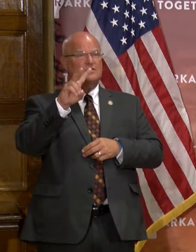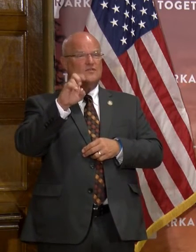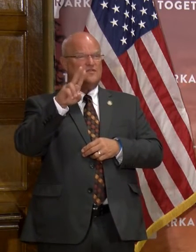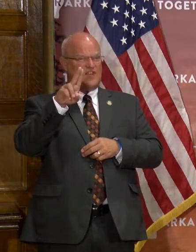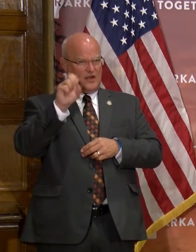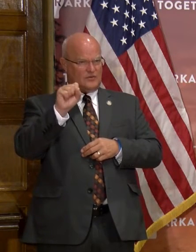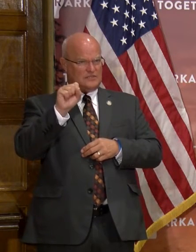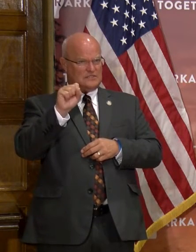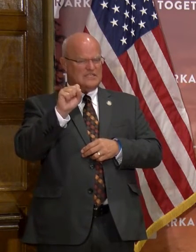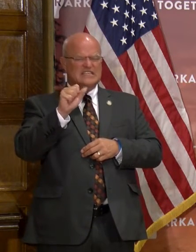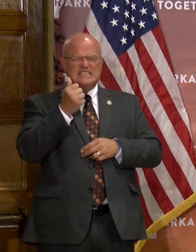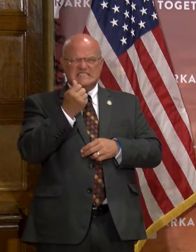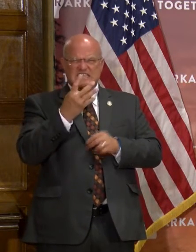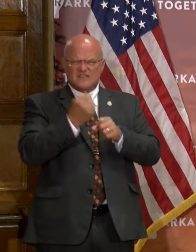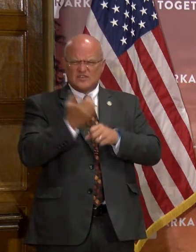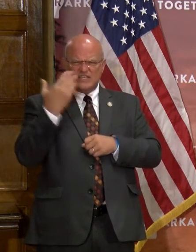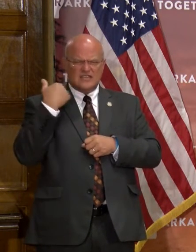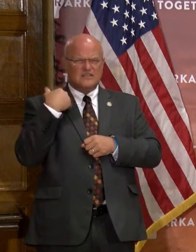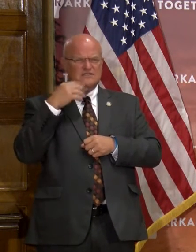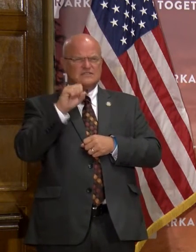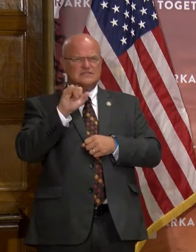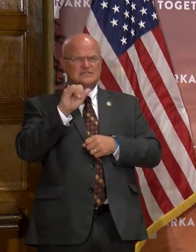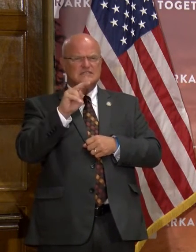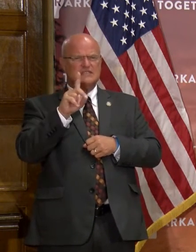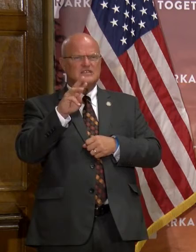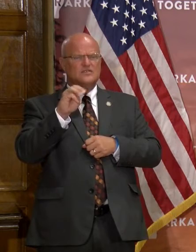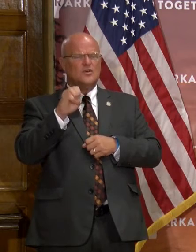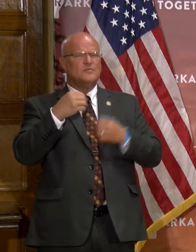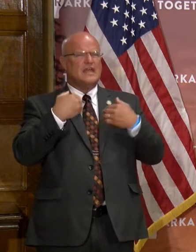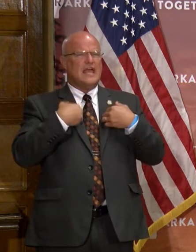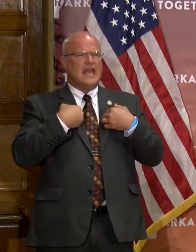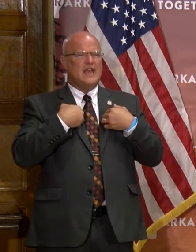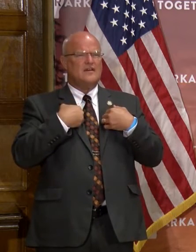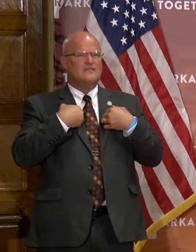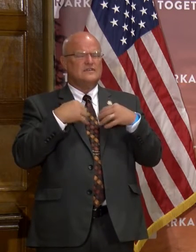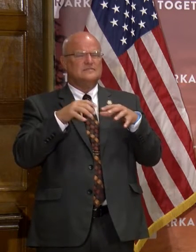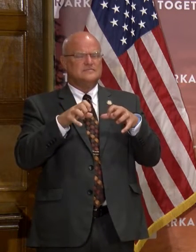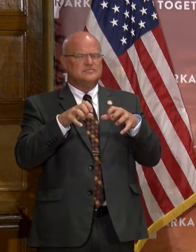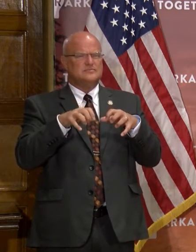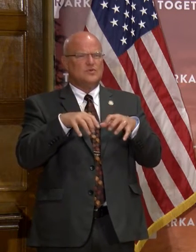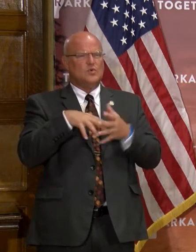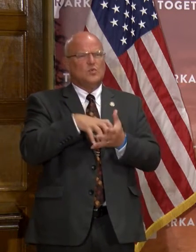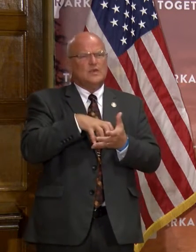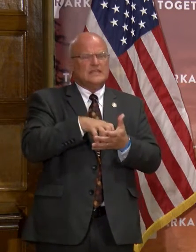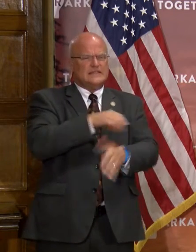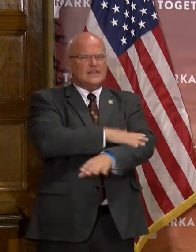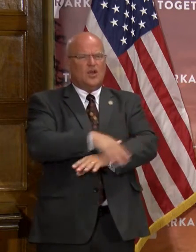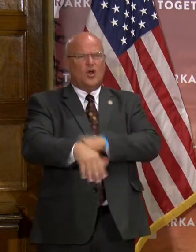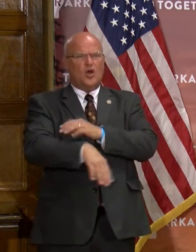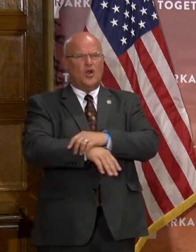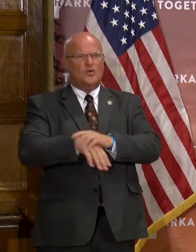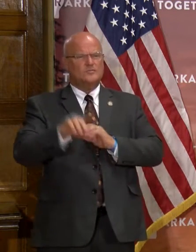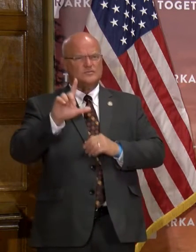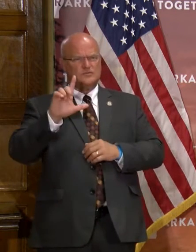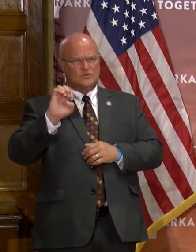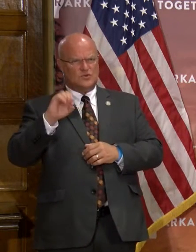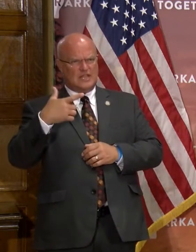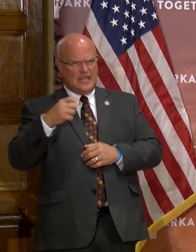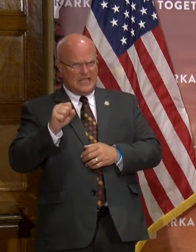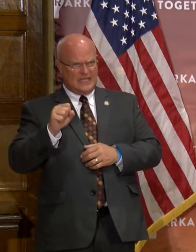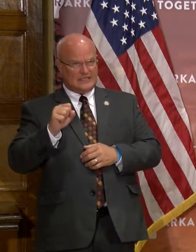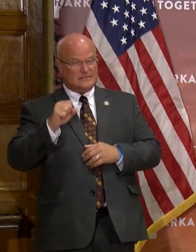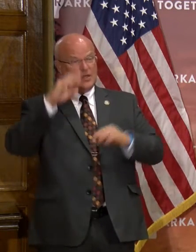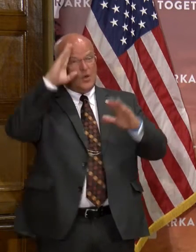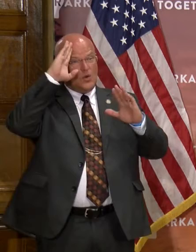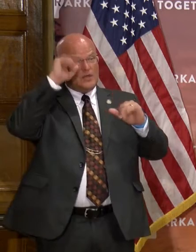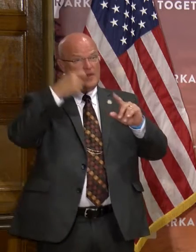described for several years now in which children develop acute paralysis or acute weakness of the arms or legs. We